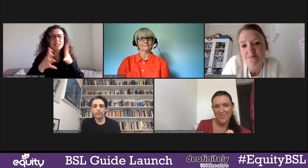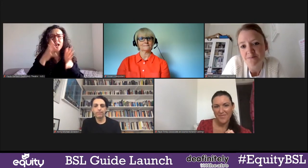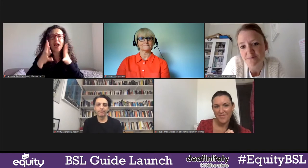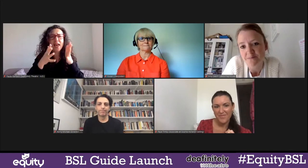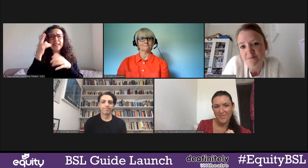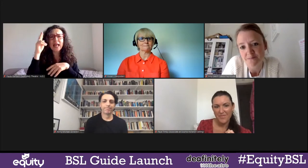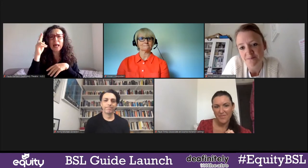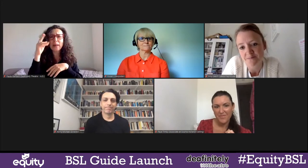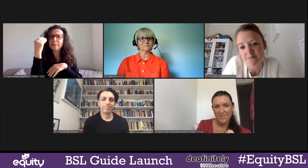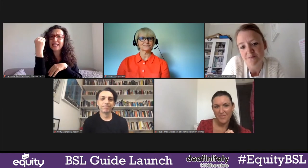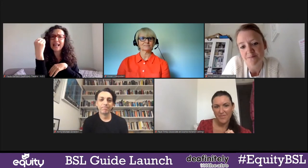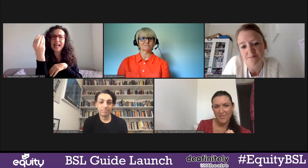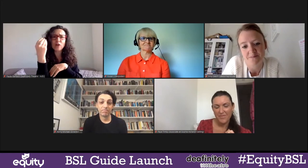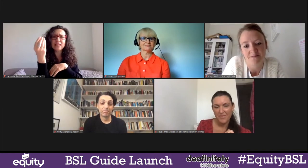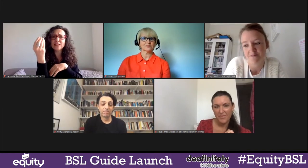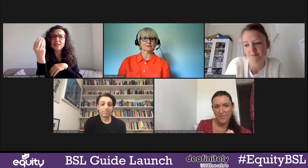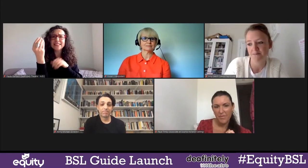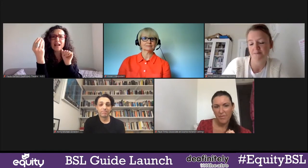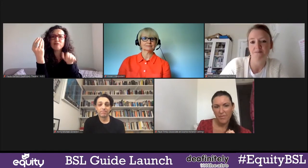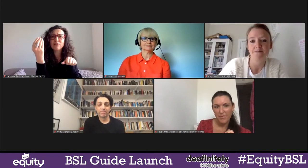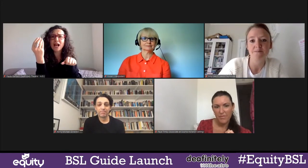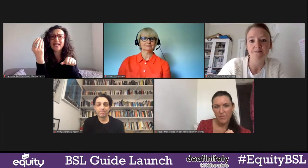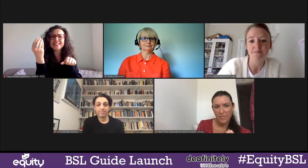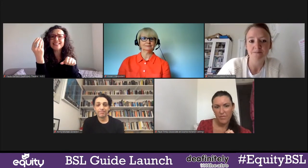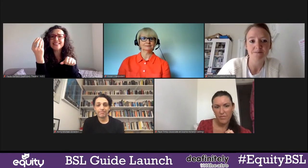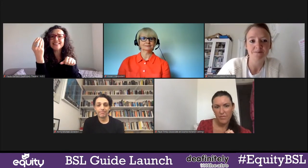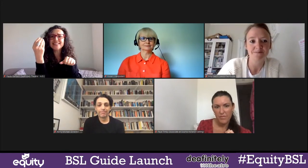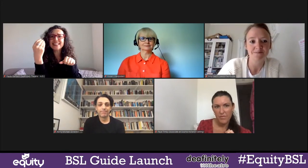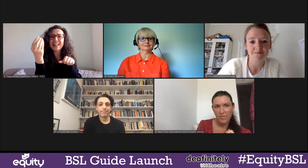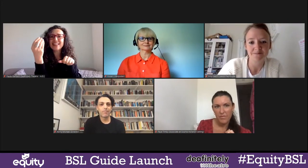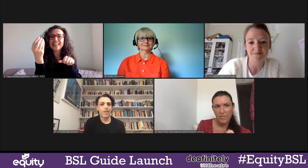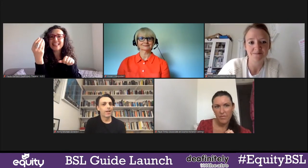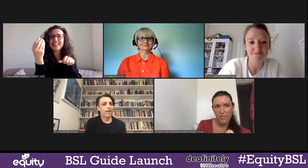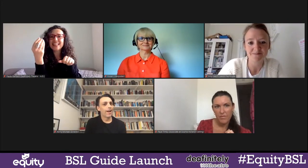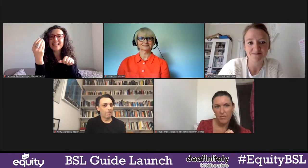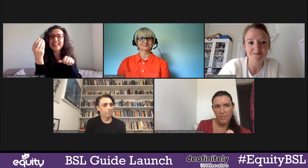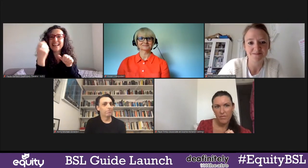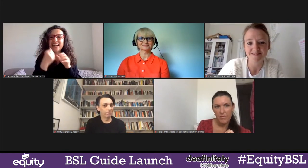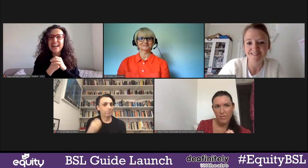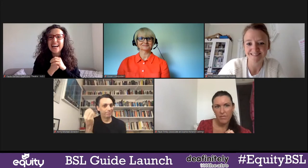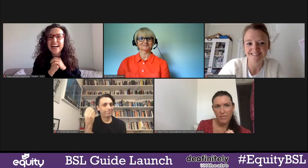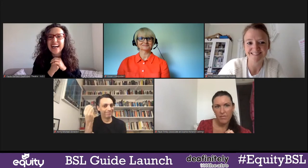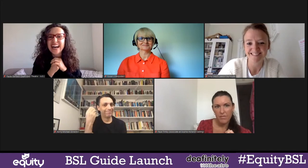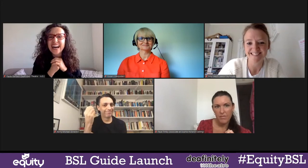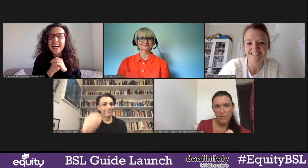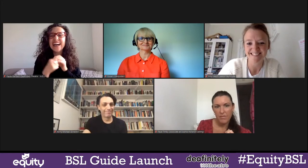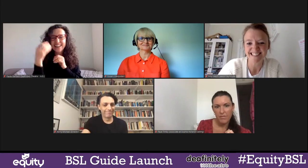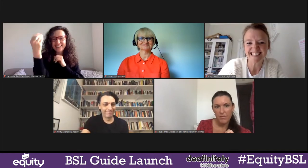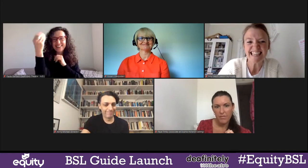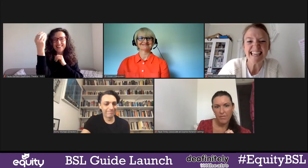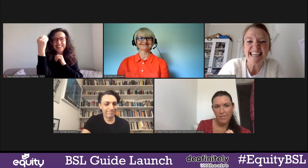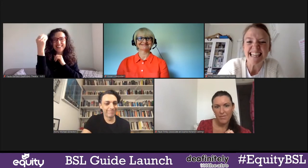that's okay. Now, Kerry, your surname is this, I believe. Is that right? As in Greek? Is that right? Okay,